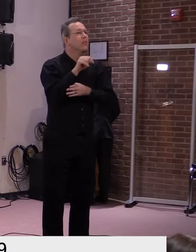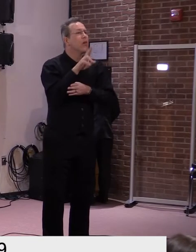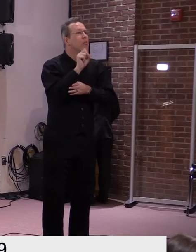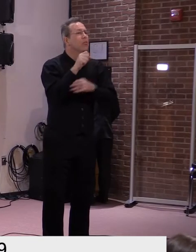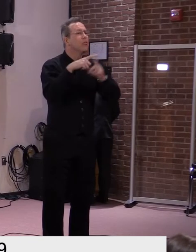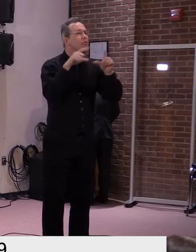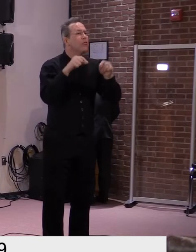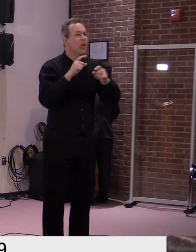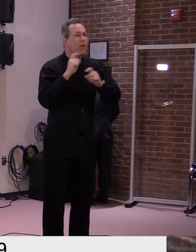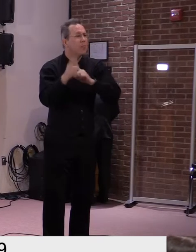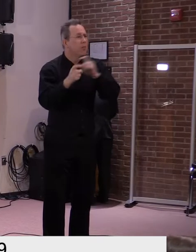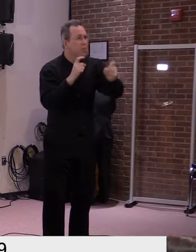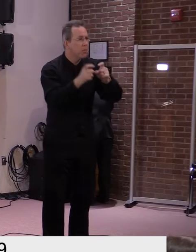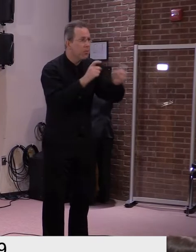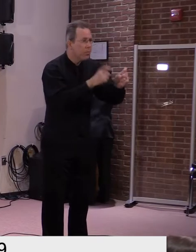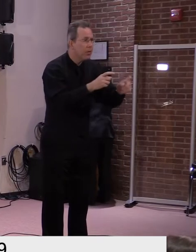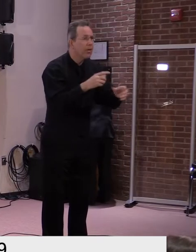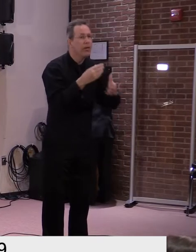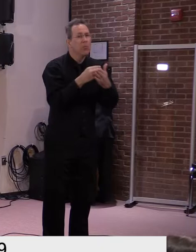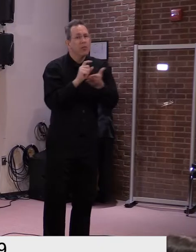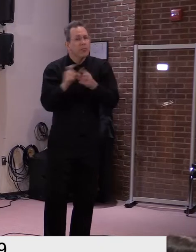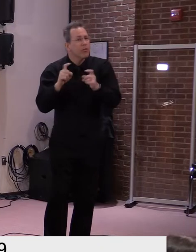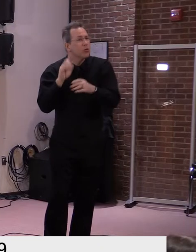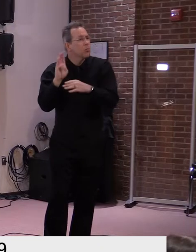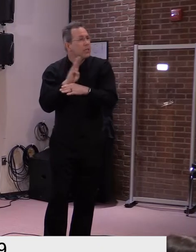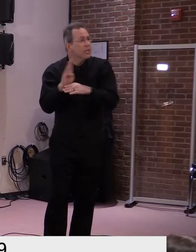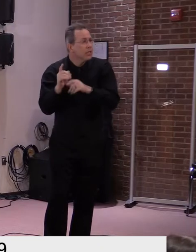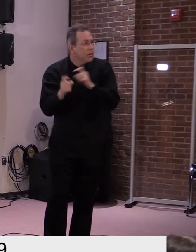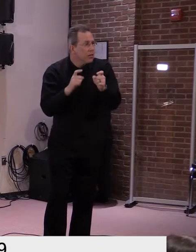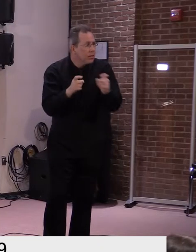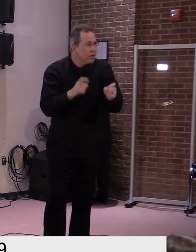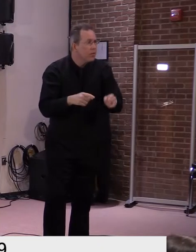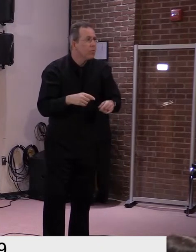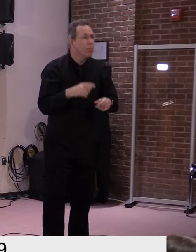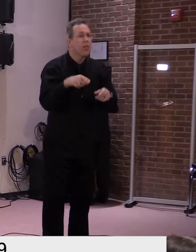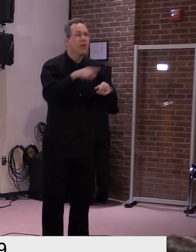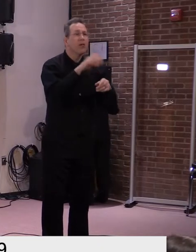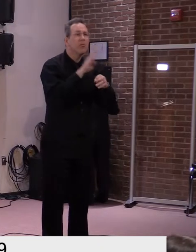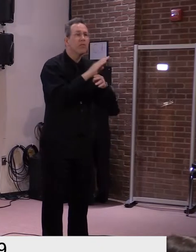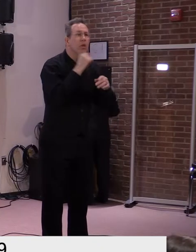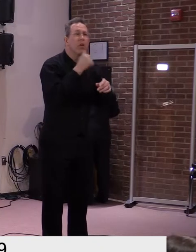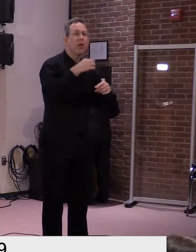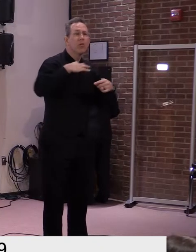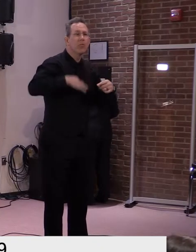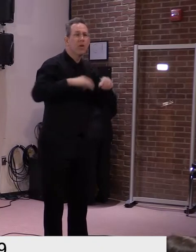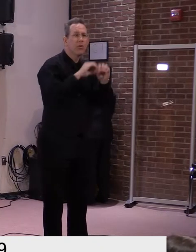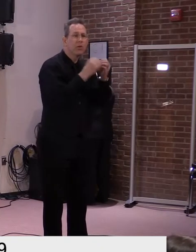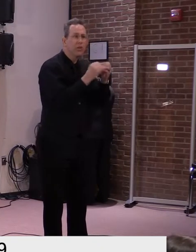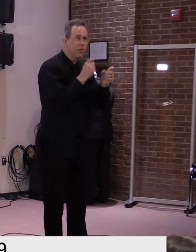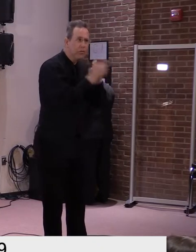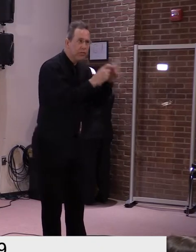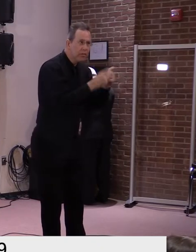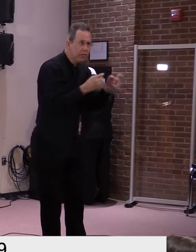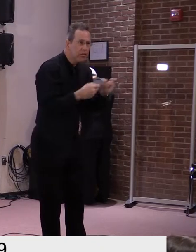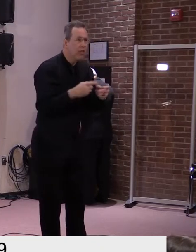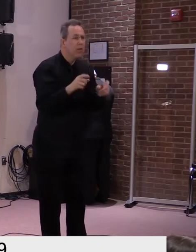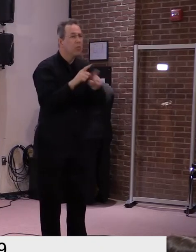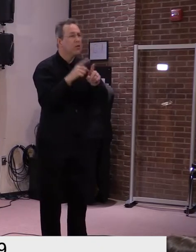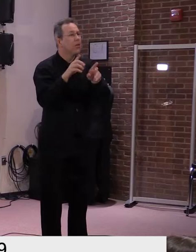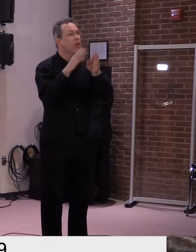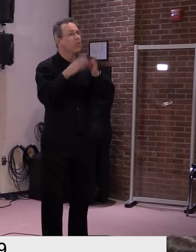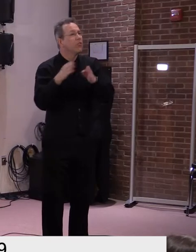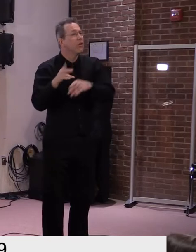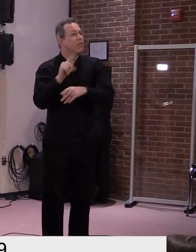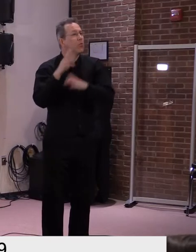and institutions, nonprofits, and individual Vermonters. The rescue plan brings the total federal relief